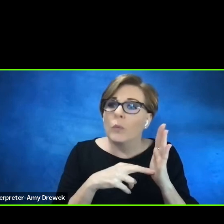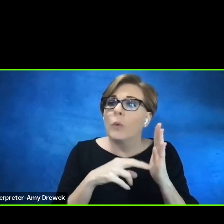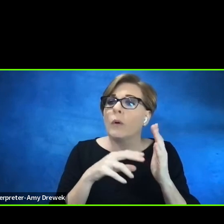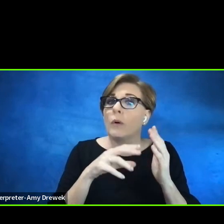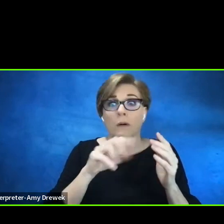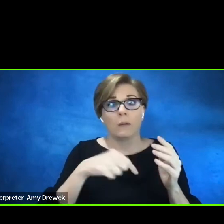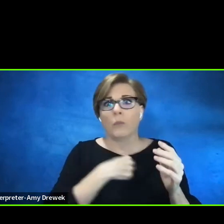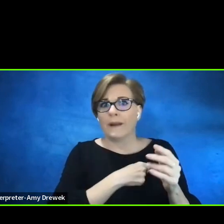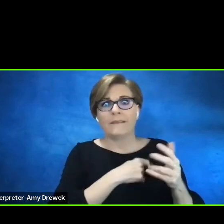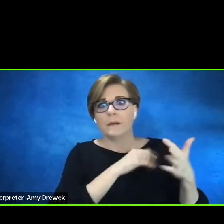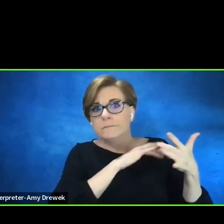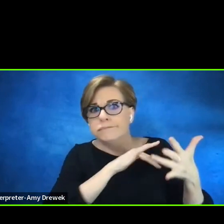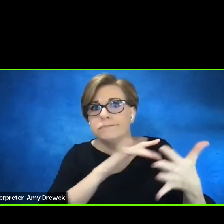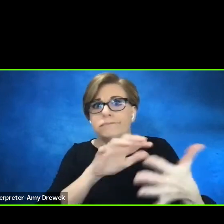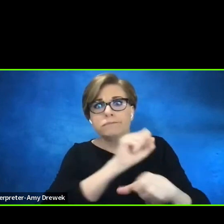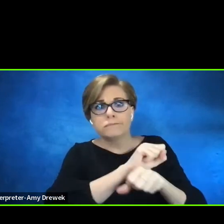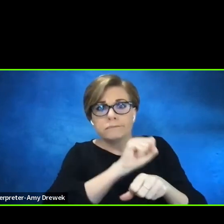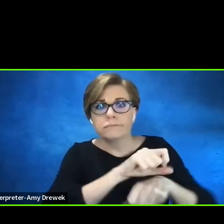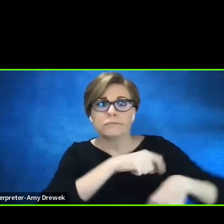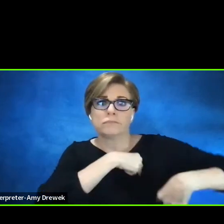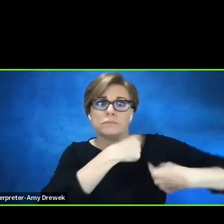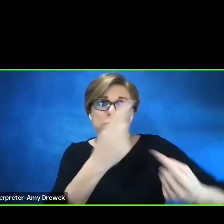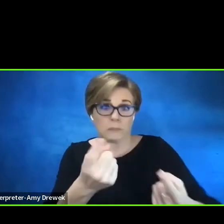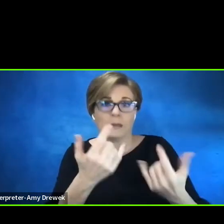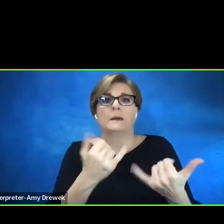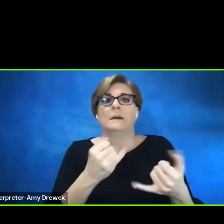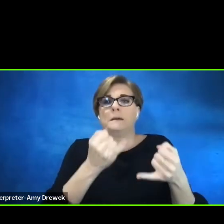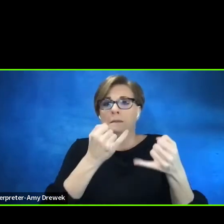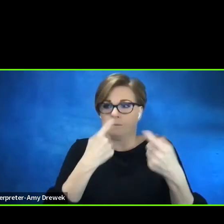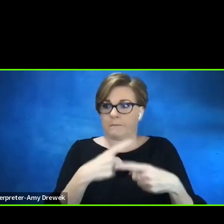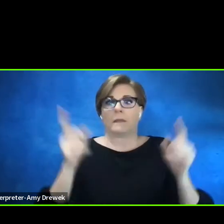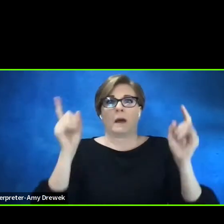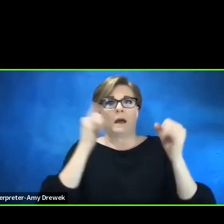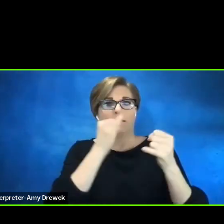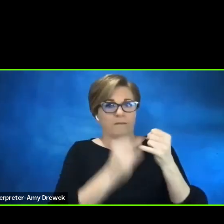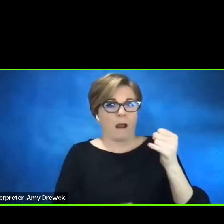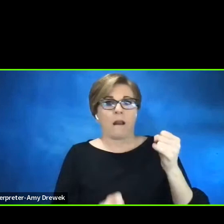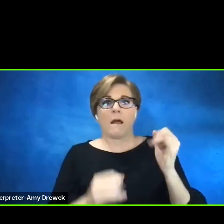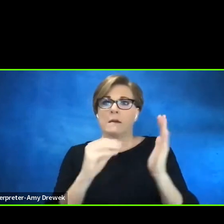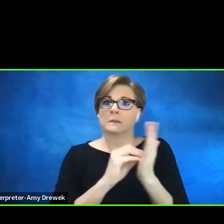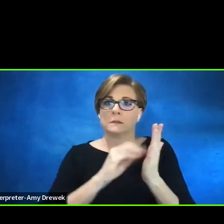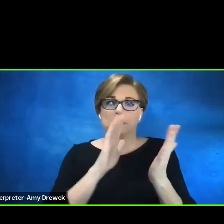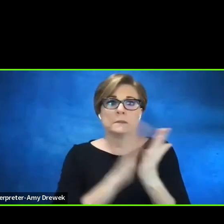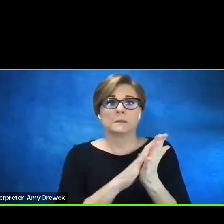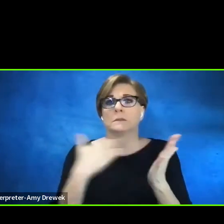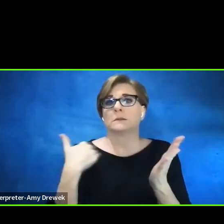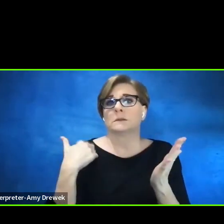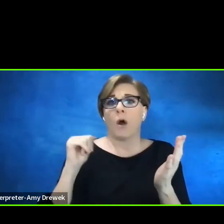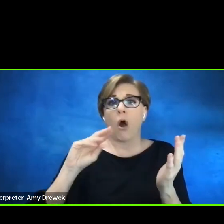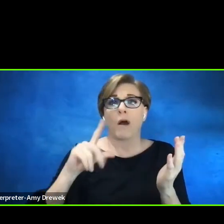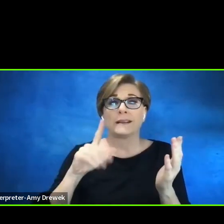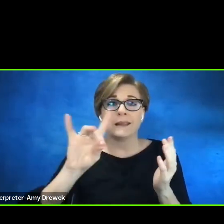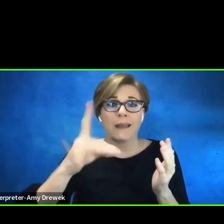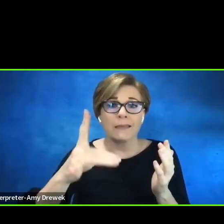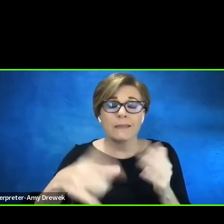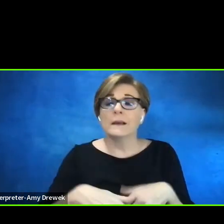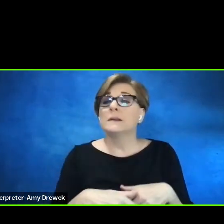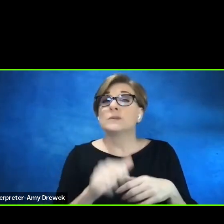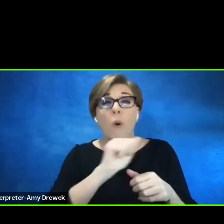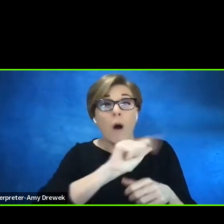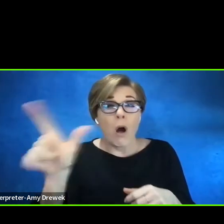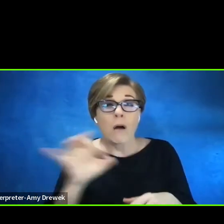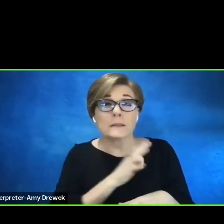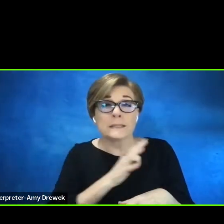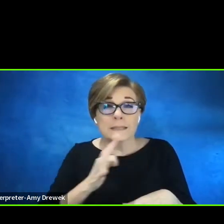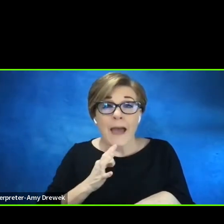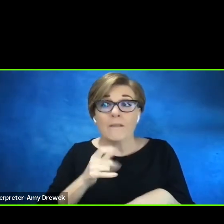long time, and it was finalized this year in August 8th. So I want to congratulate all the staff who has worked on